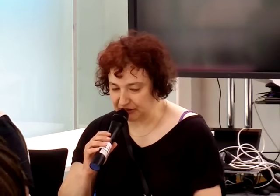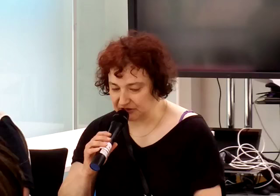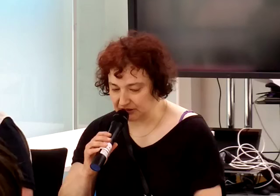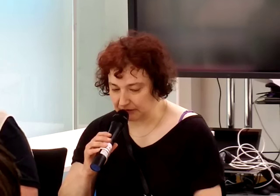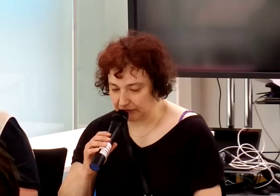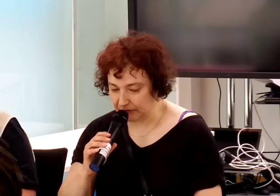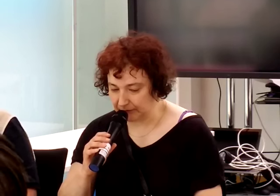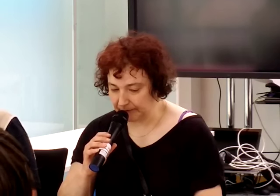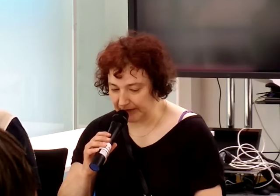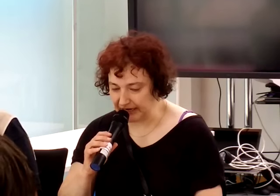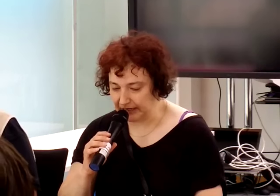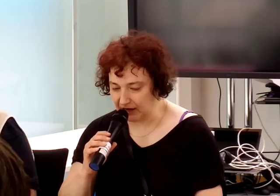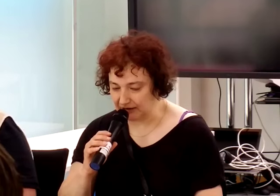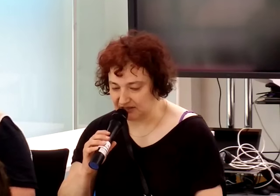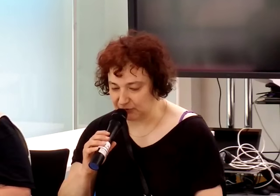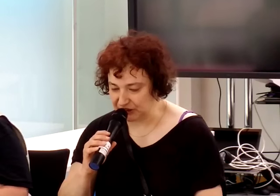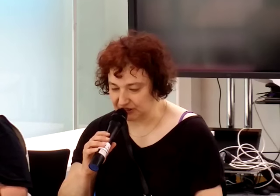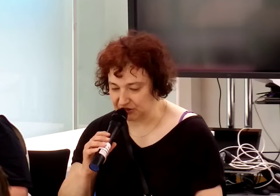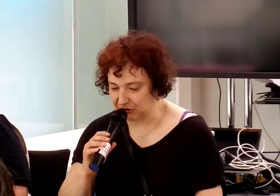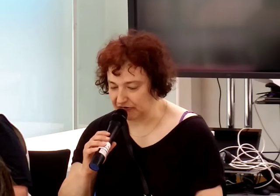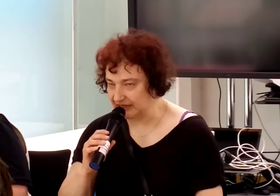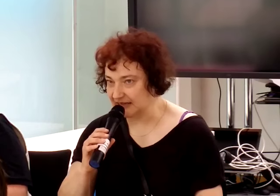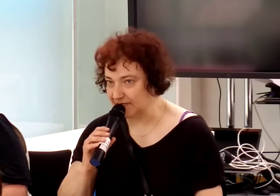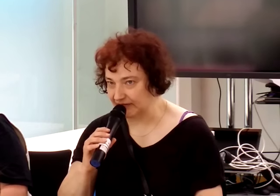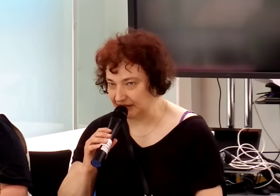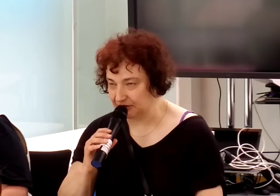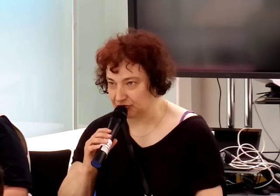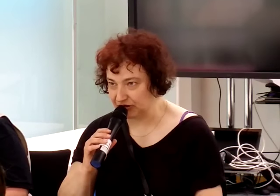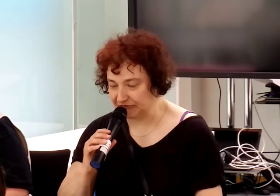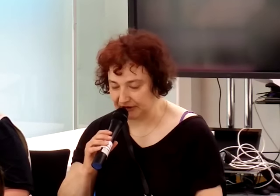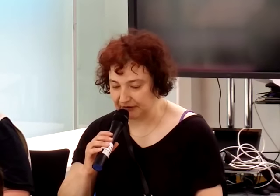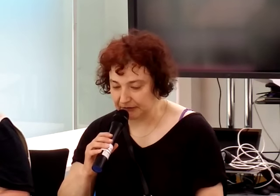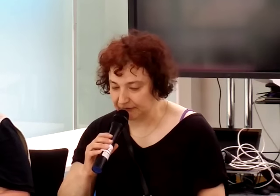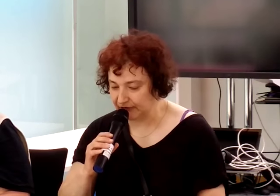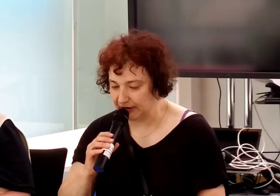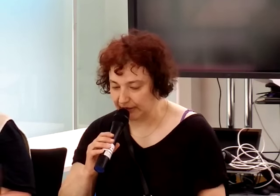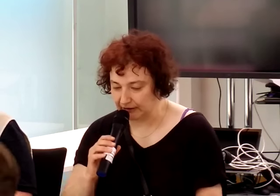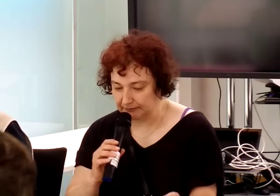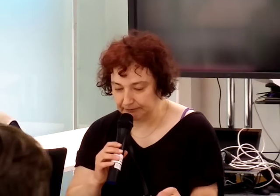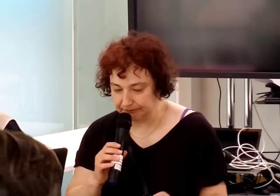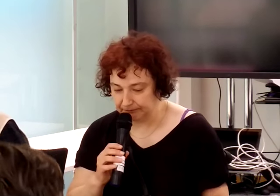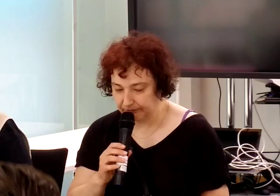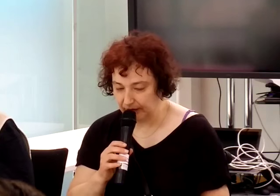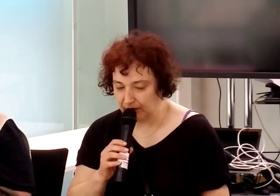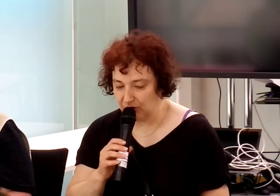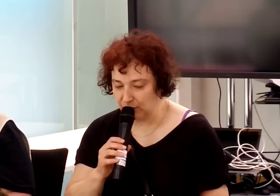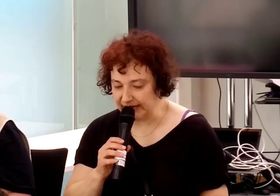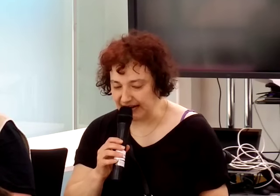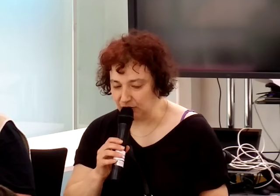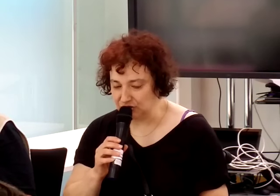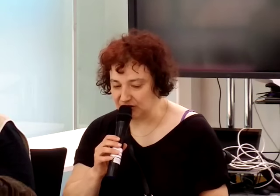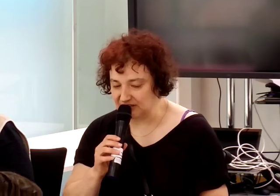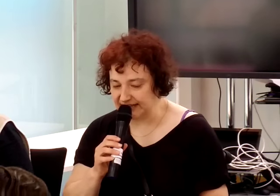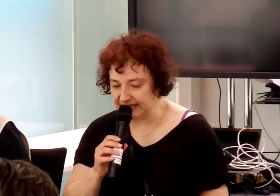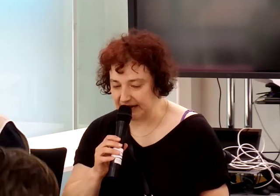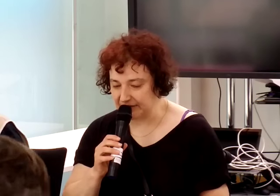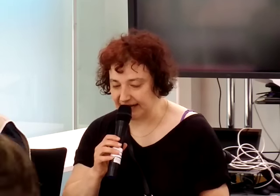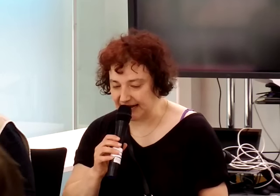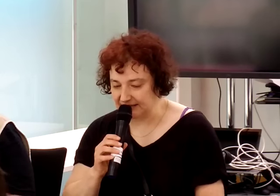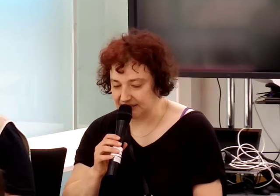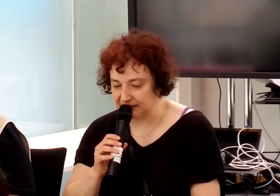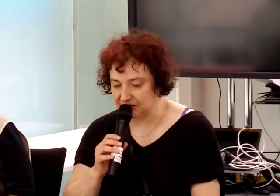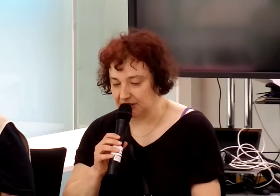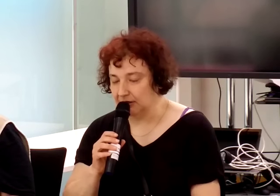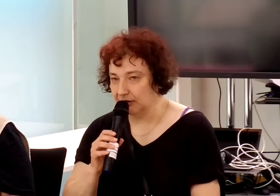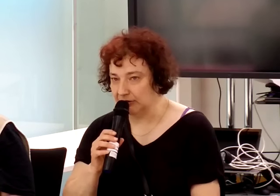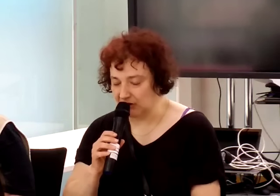They introduced many cuts, which the Tories have then driven further. We cannot trust any